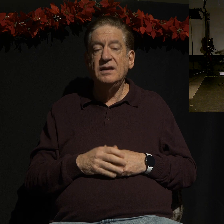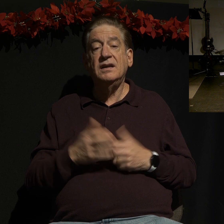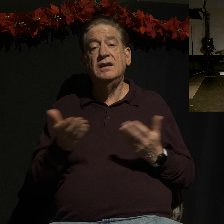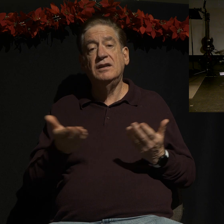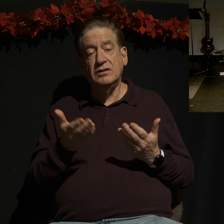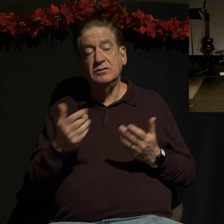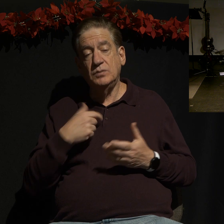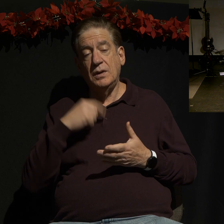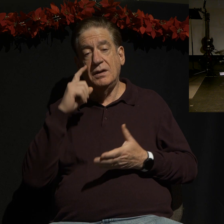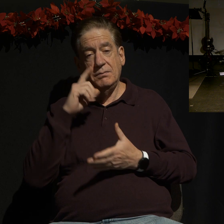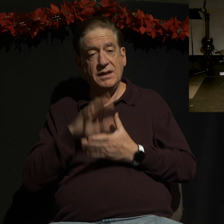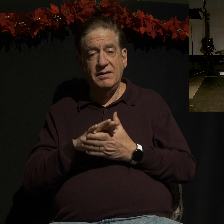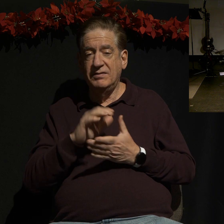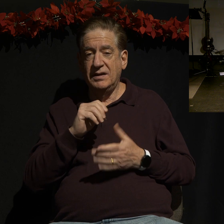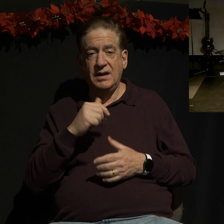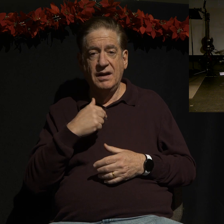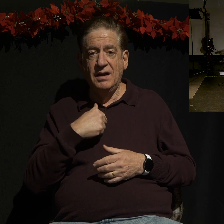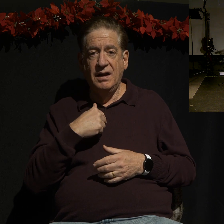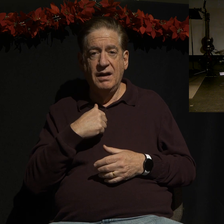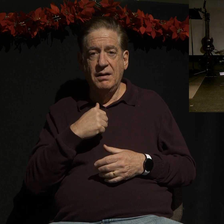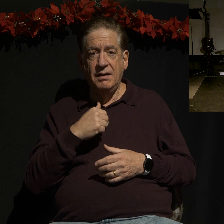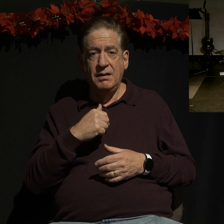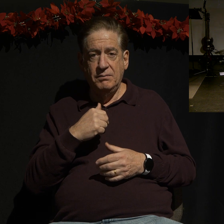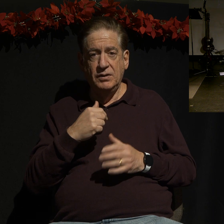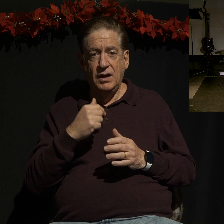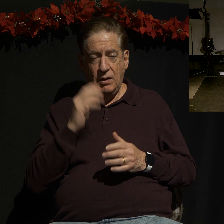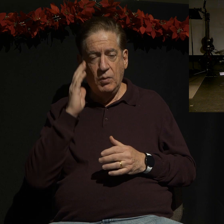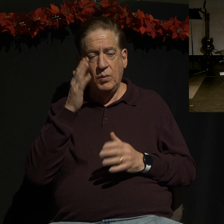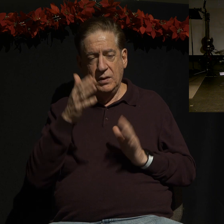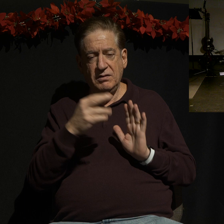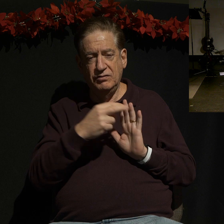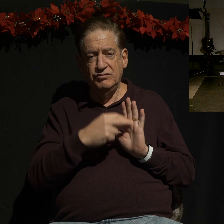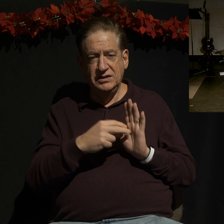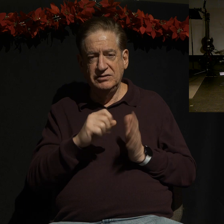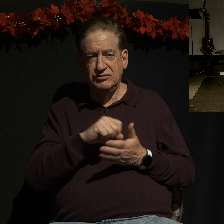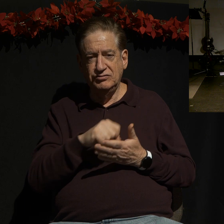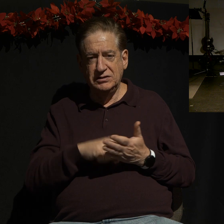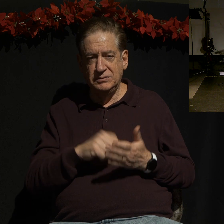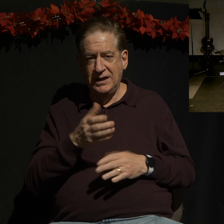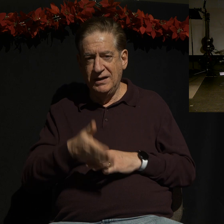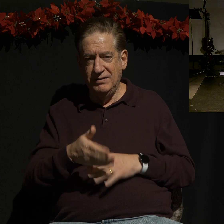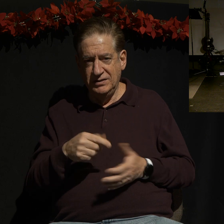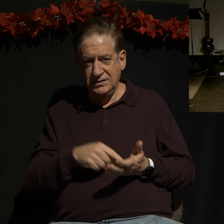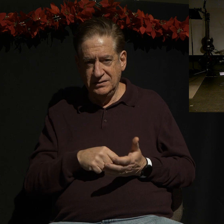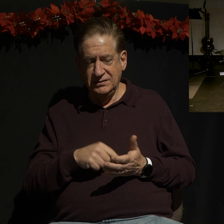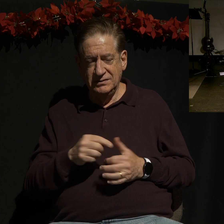Here's what I believe, and I'm going to read this scripture after this.